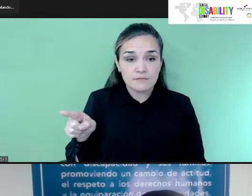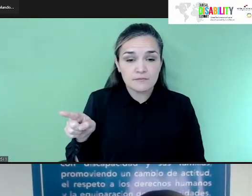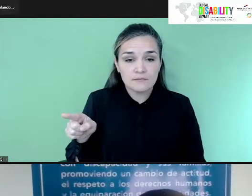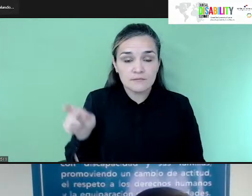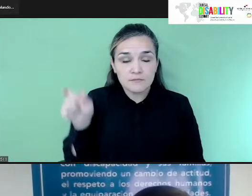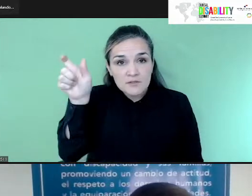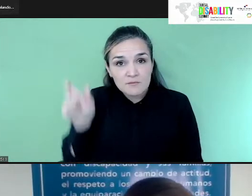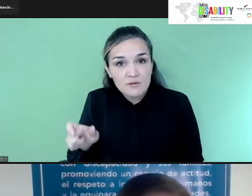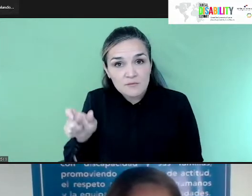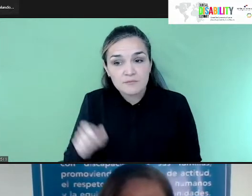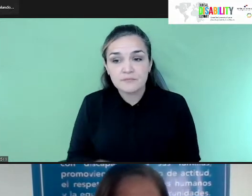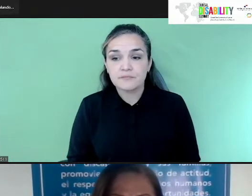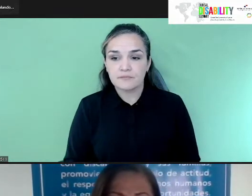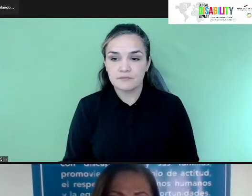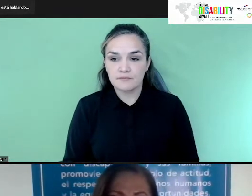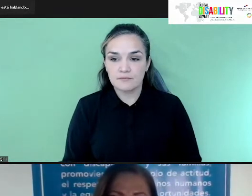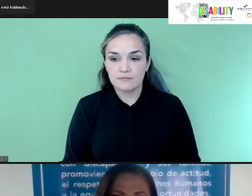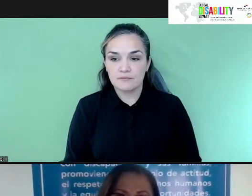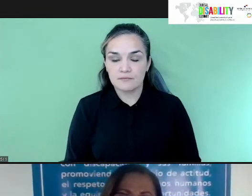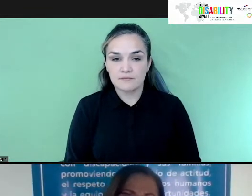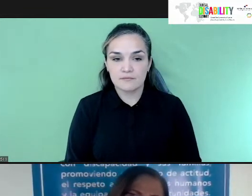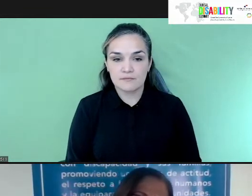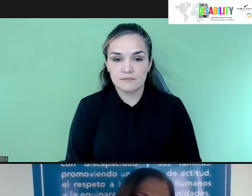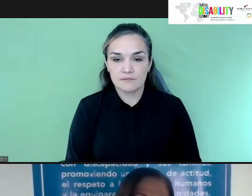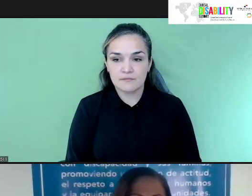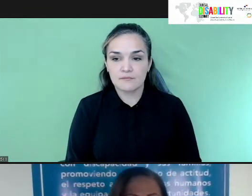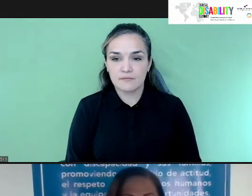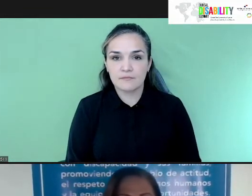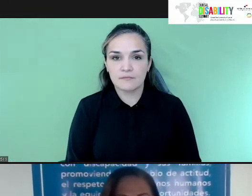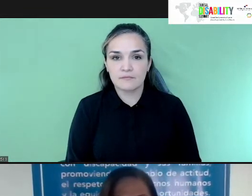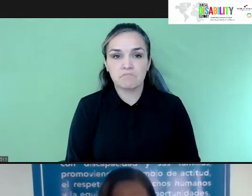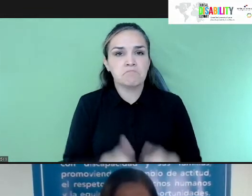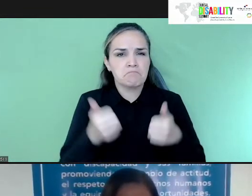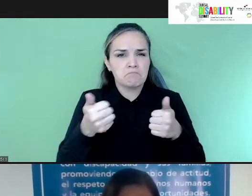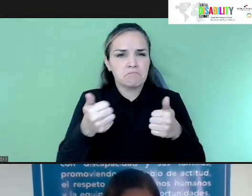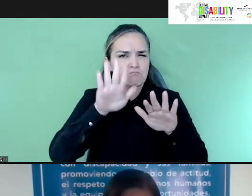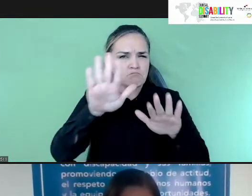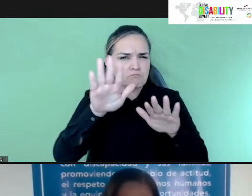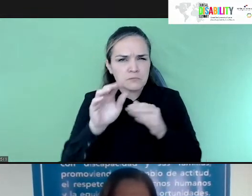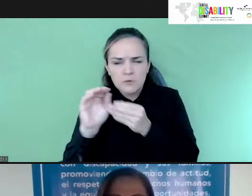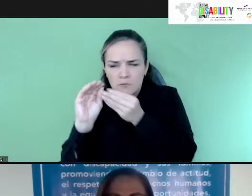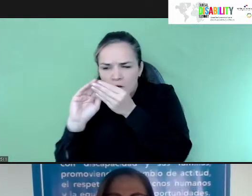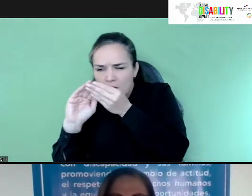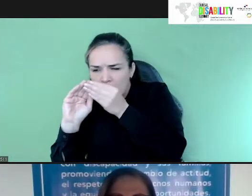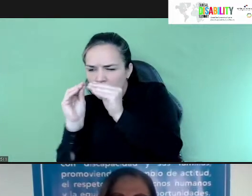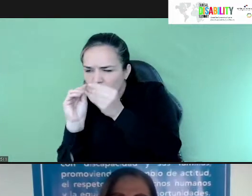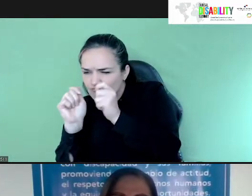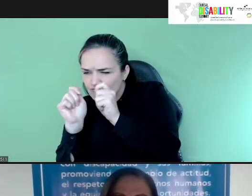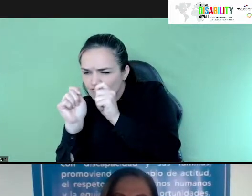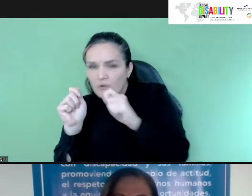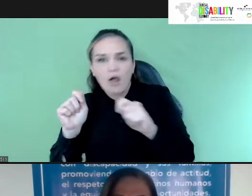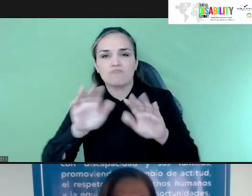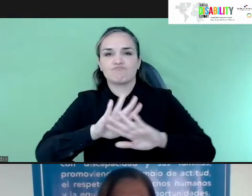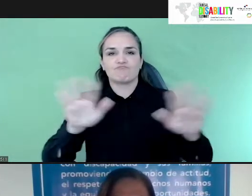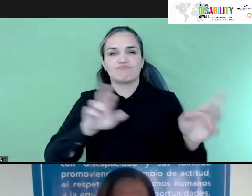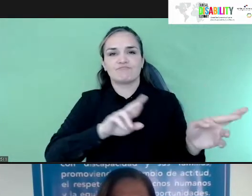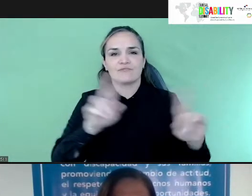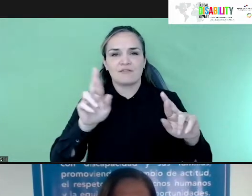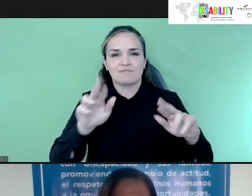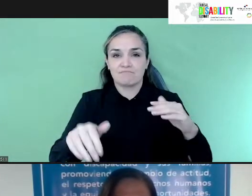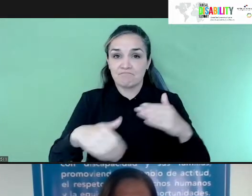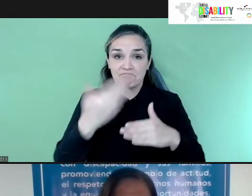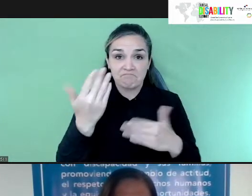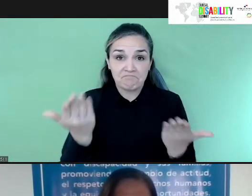make are the colleagues that just coming as co-hosts yes mario let me know when everything is ready so that we can